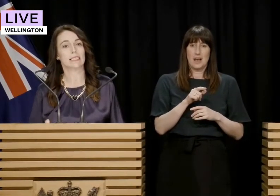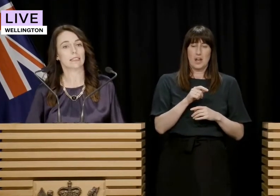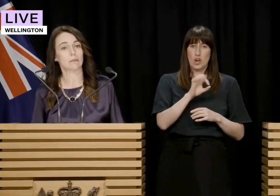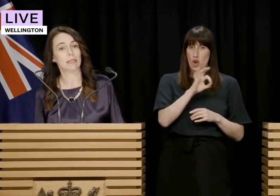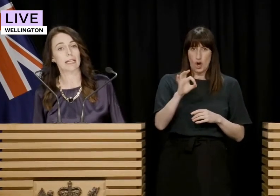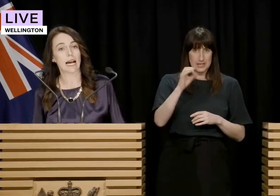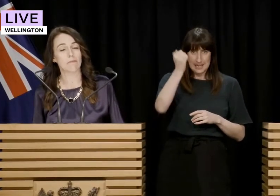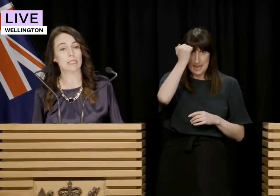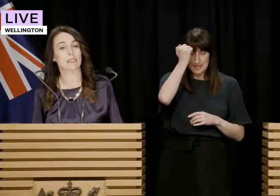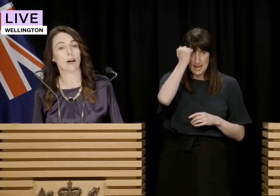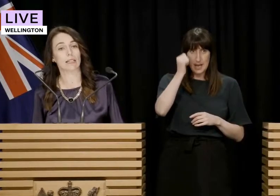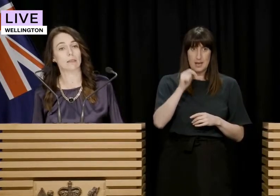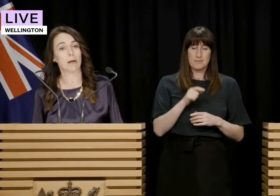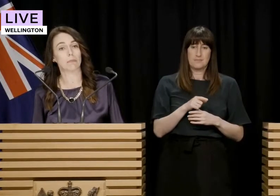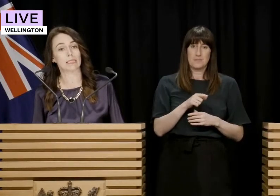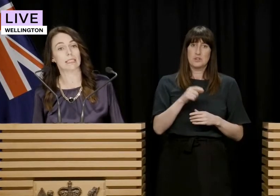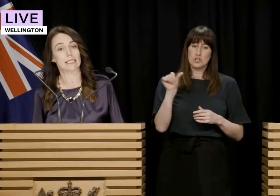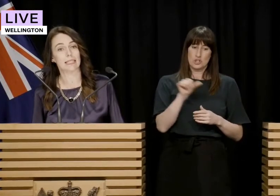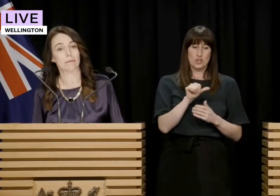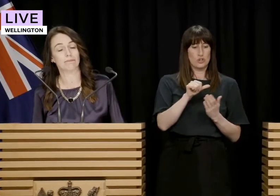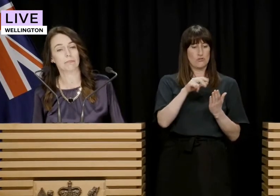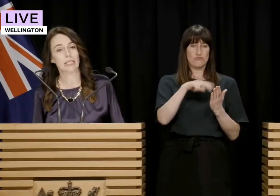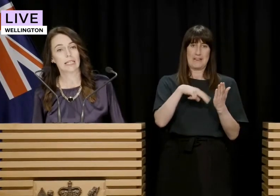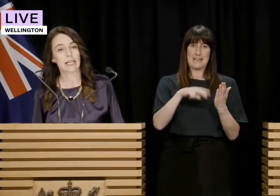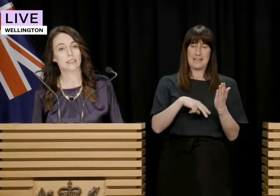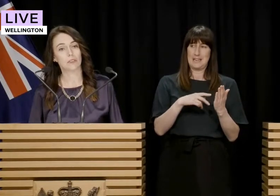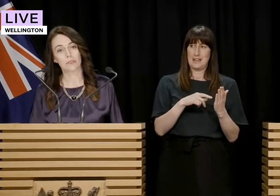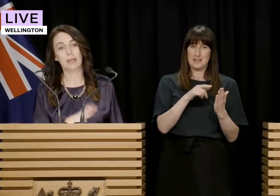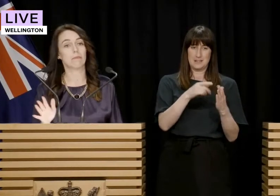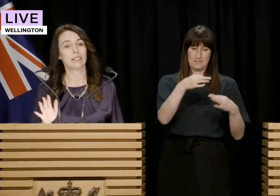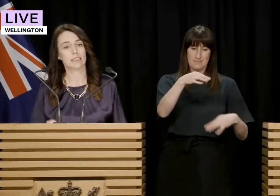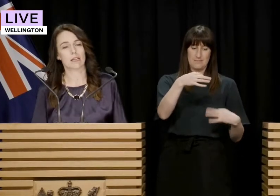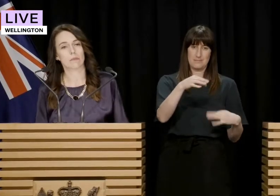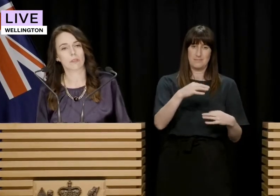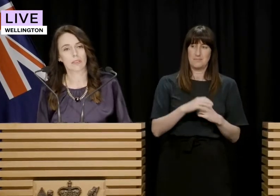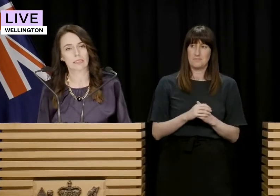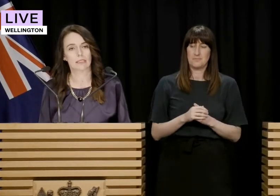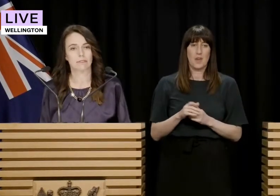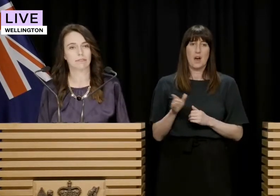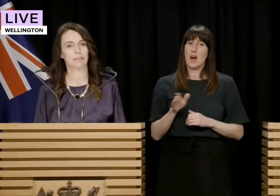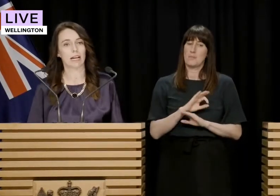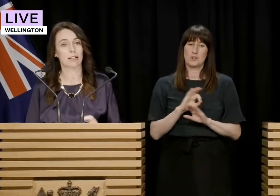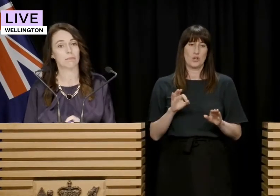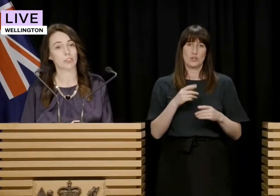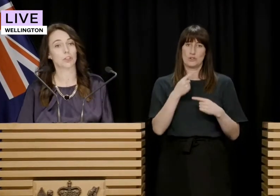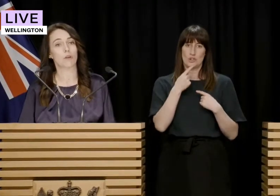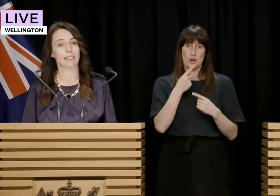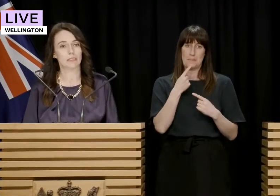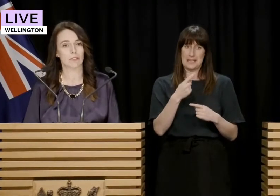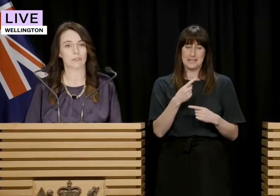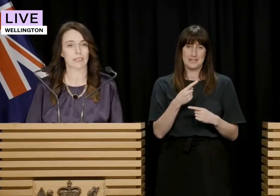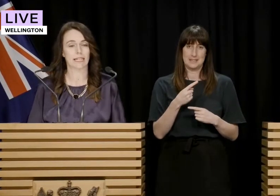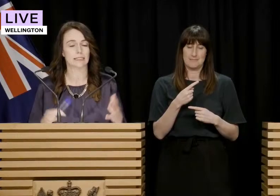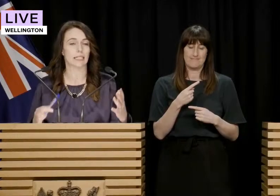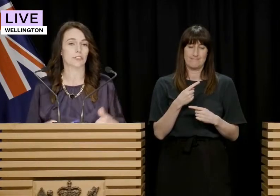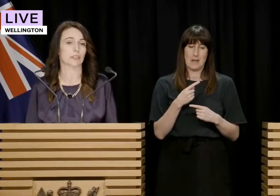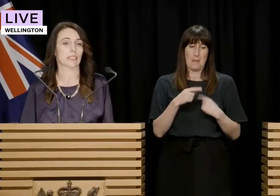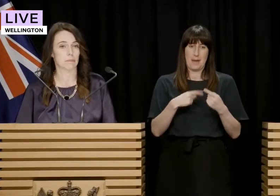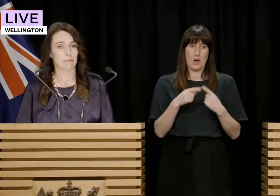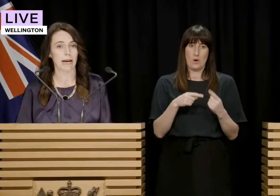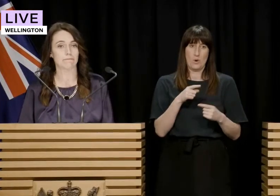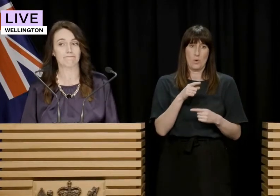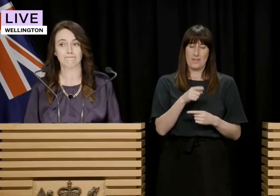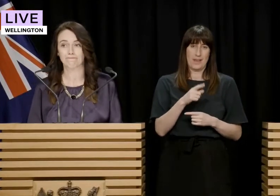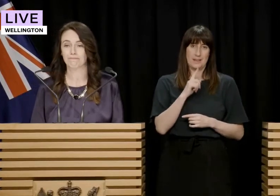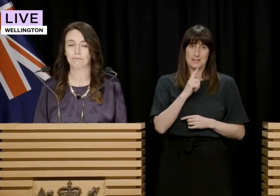I consider to be a misguided publicity stunt. And so that means that I'm not going to give much comment on the accusations